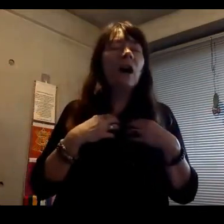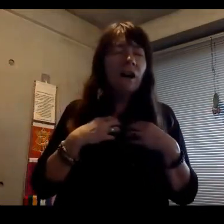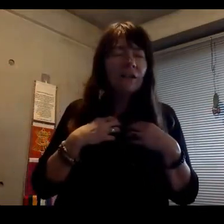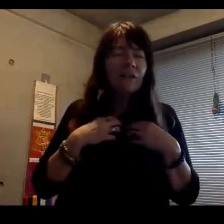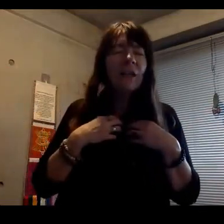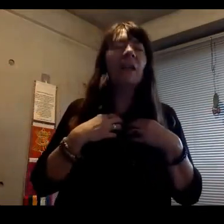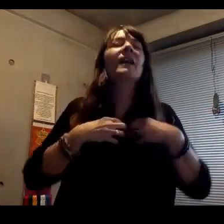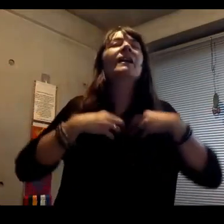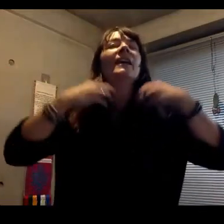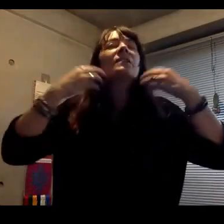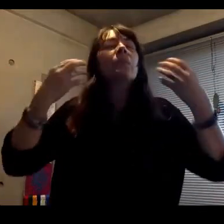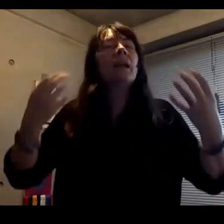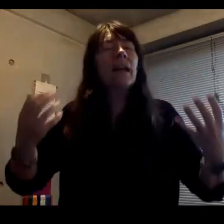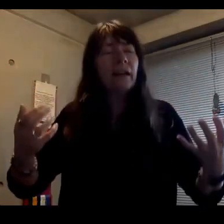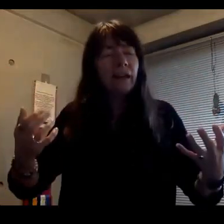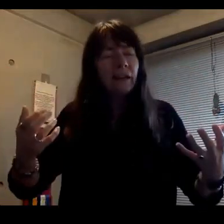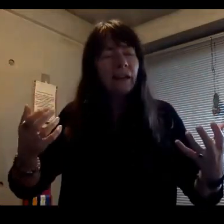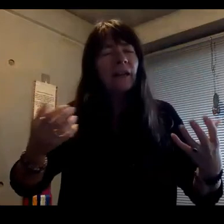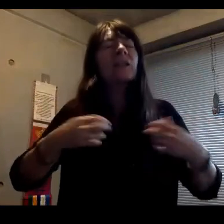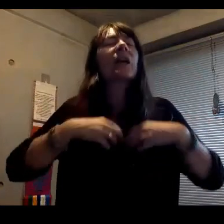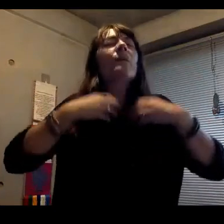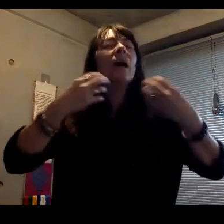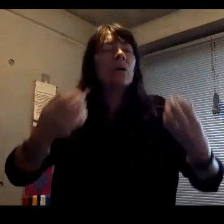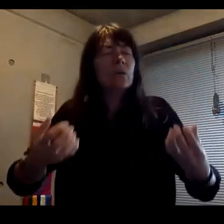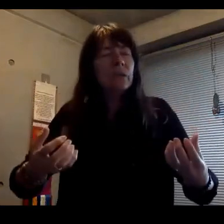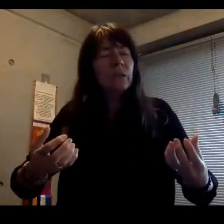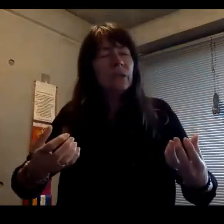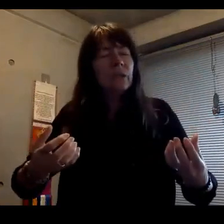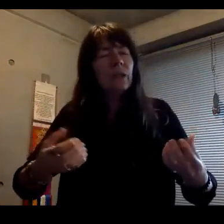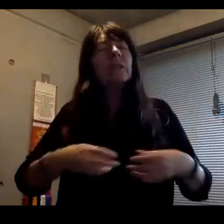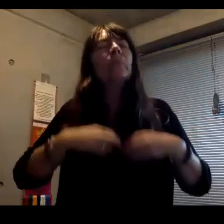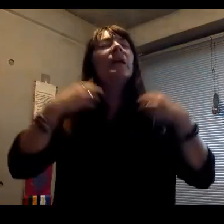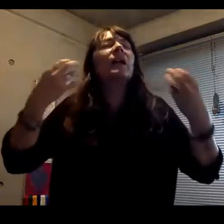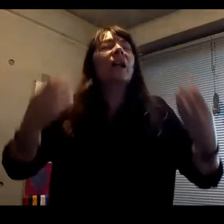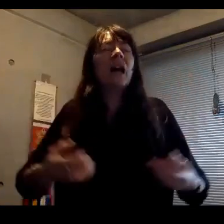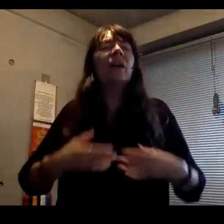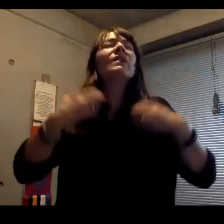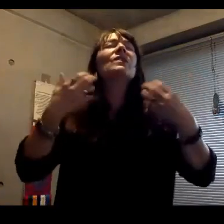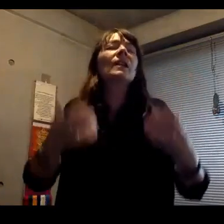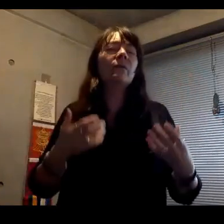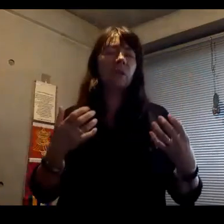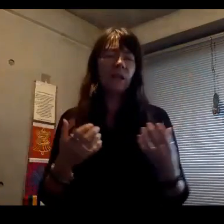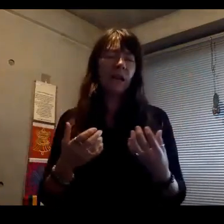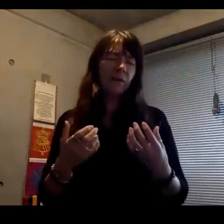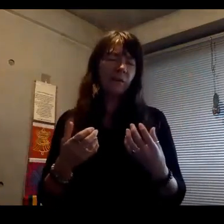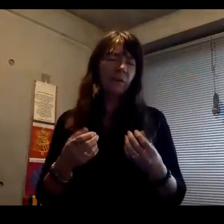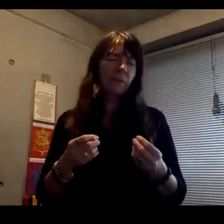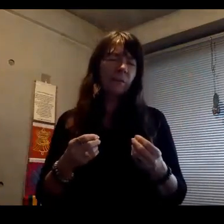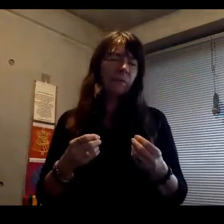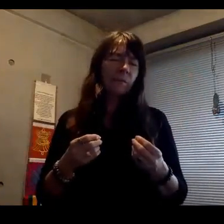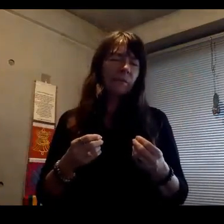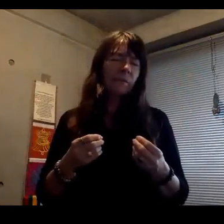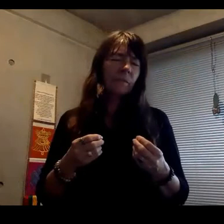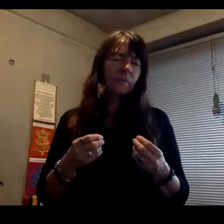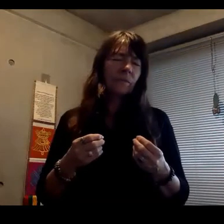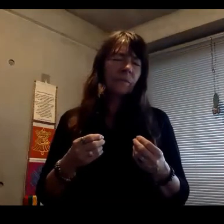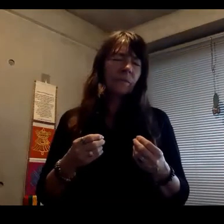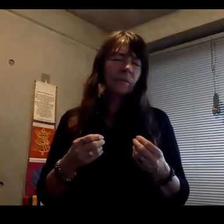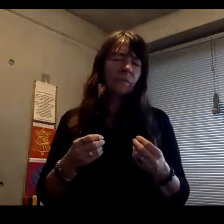your heart is saying, let's play, let's come out. Let's be alive. Let's live this life.